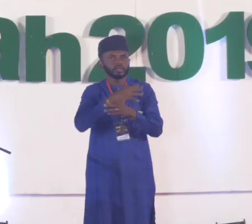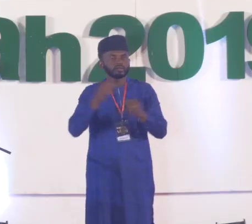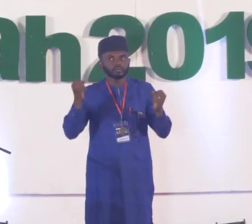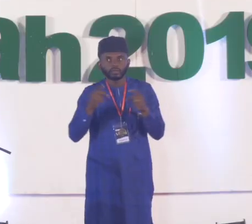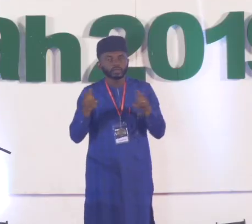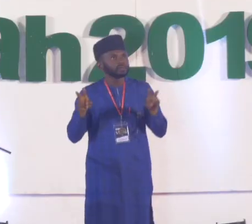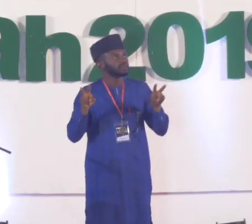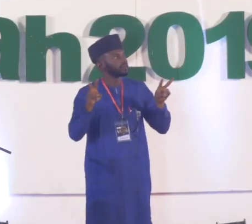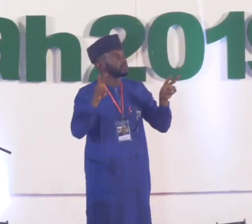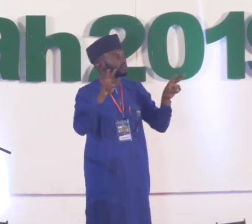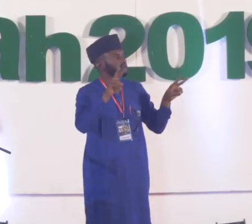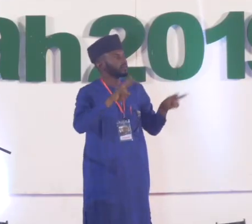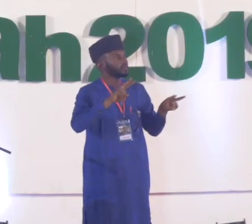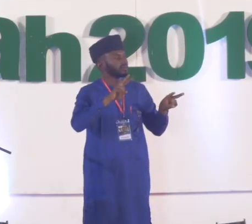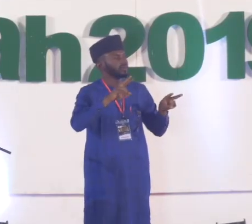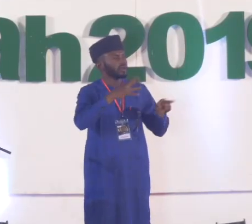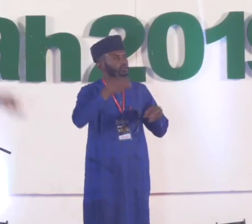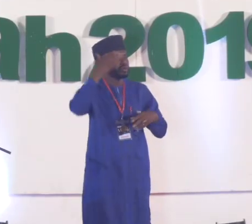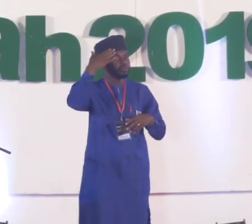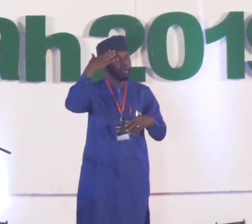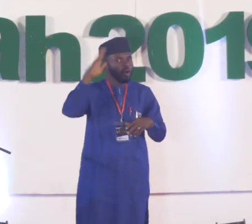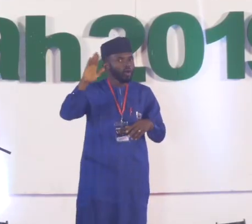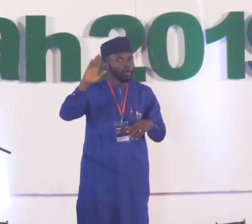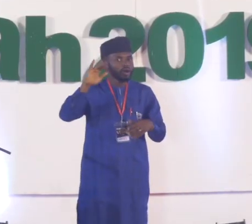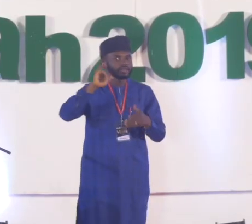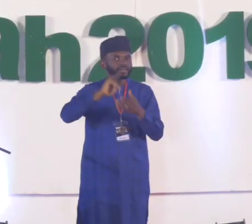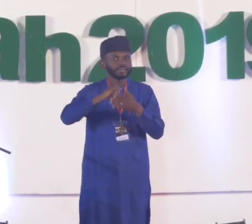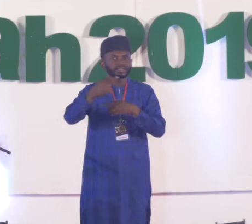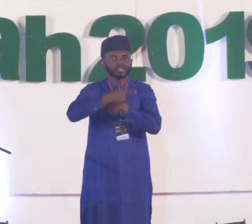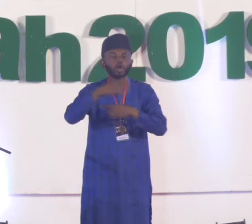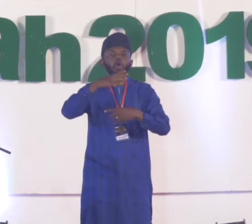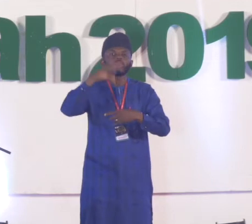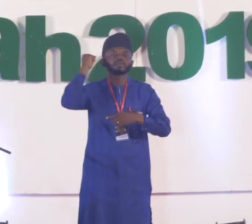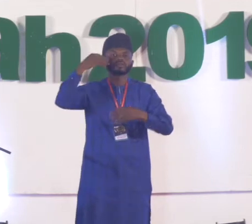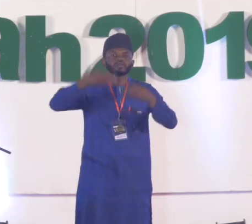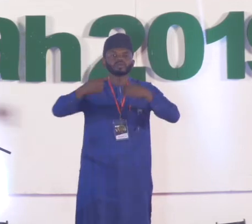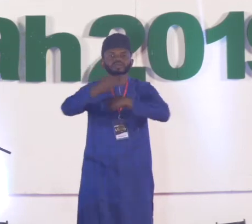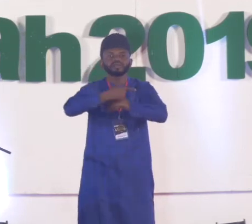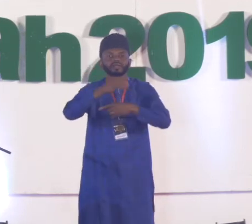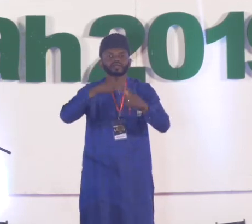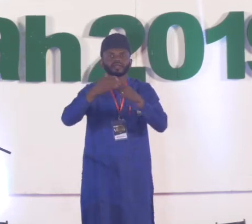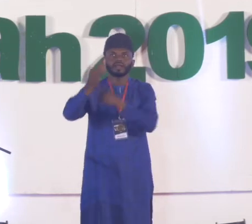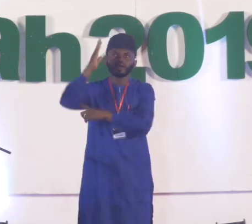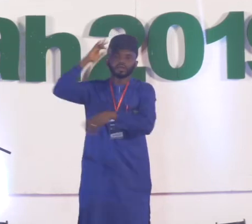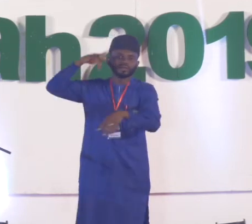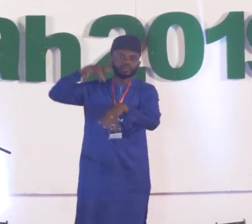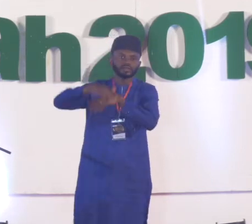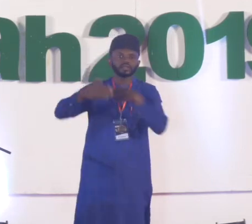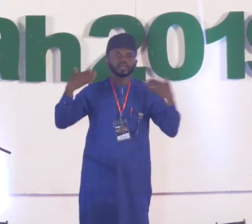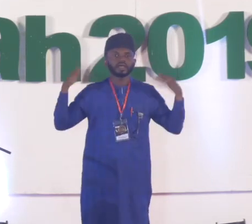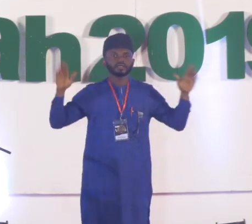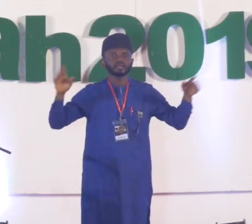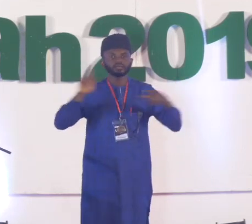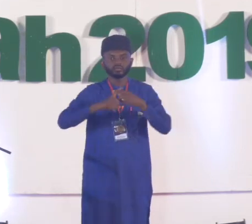until Allah send the angels to come and drive people, to come and send them, come and lead them to the hall